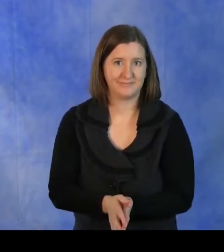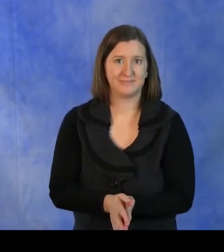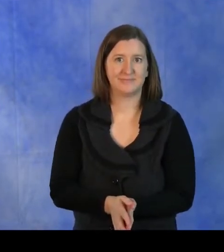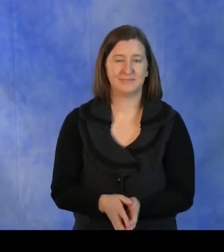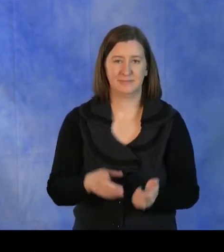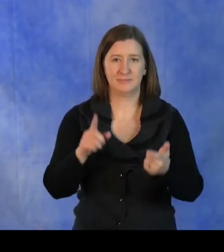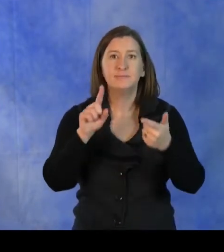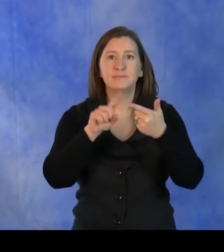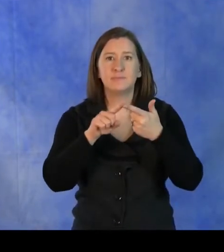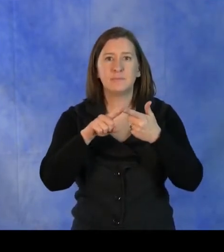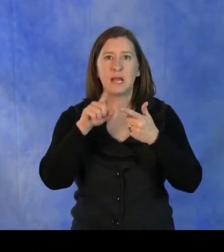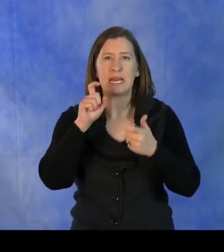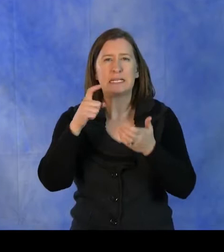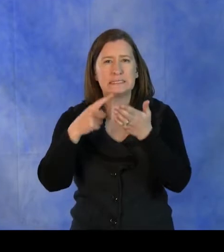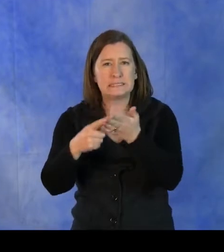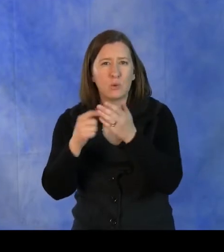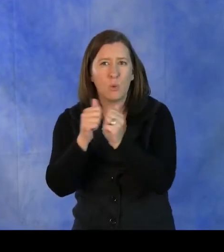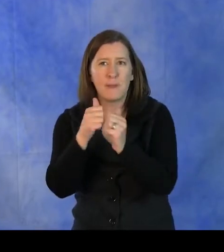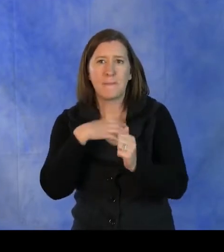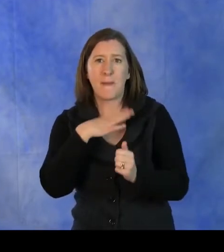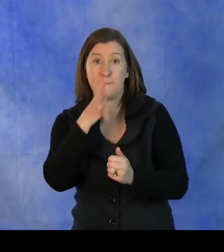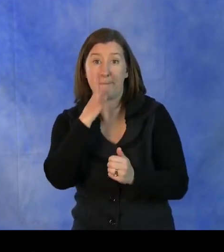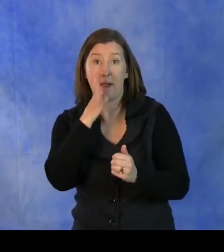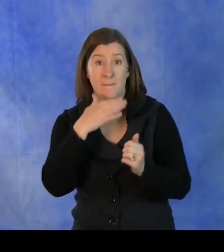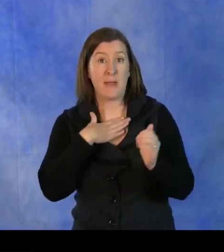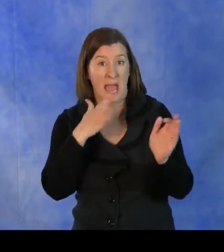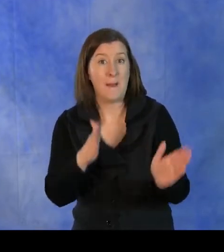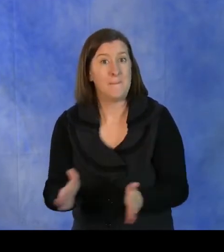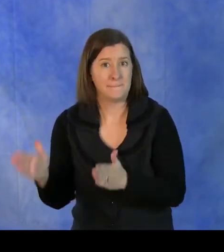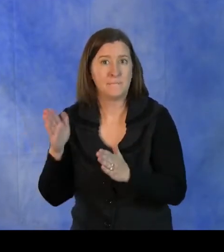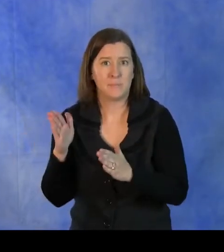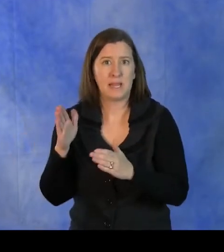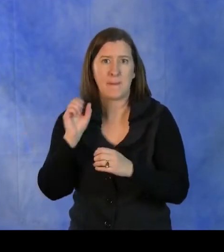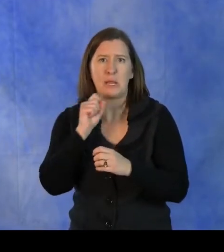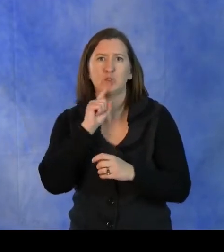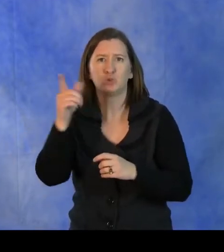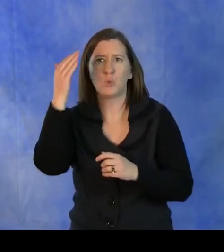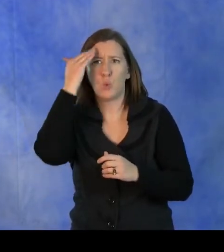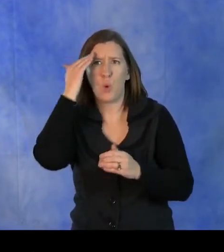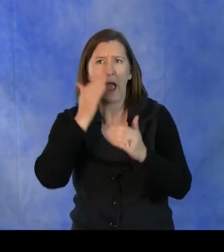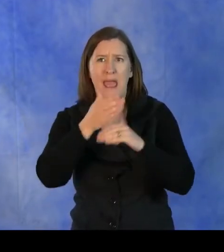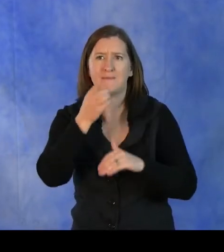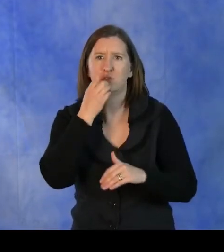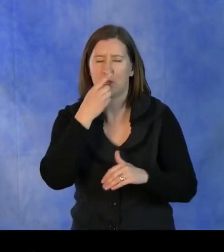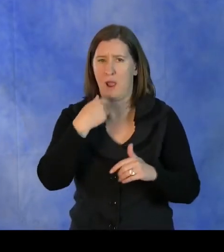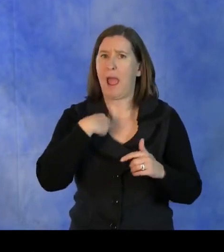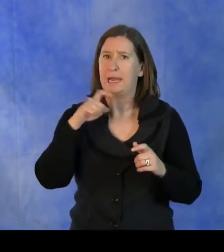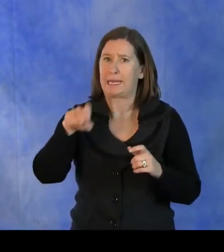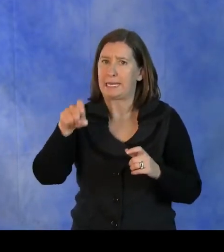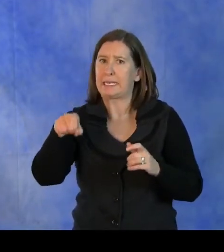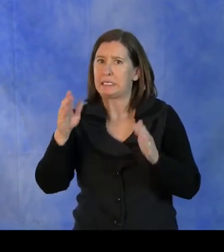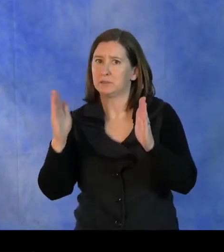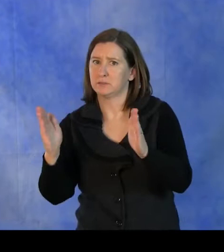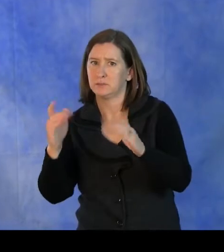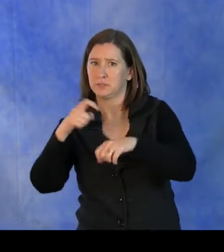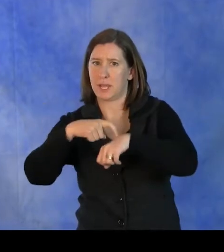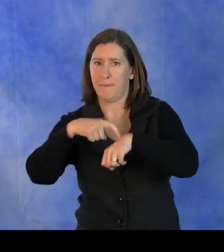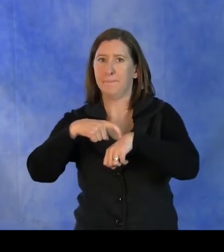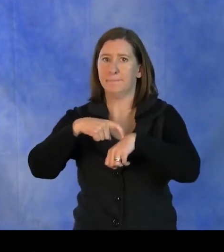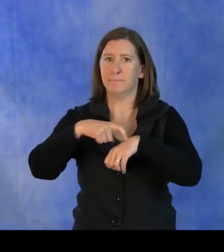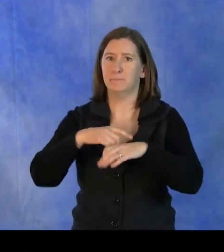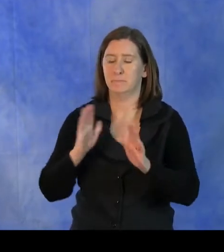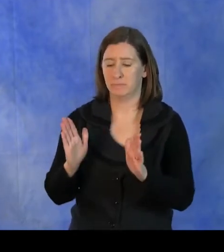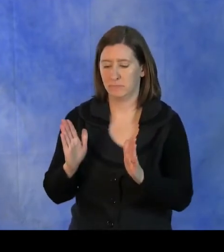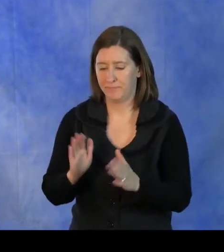So first, I need to get a book. Second, I need to discuss with my mom to come up with a plan so that I know that